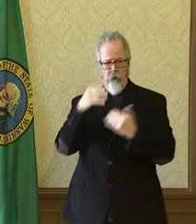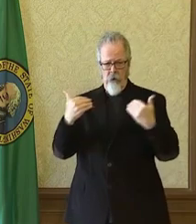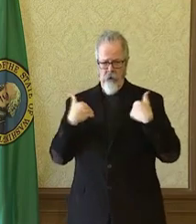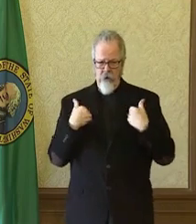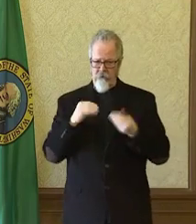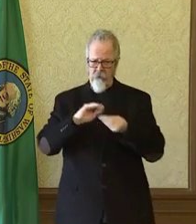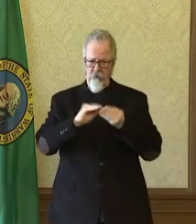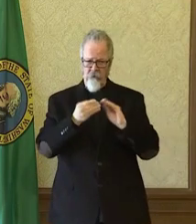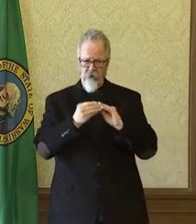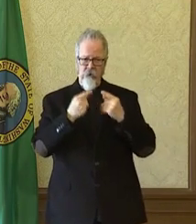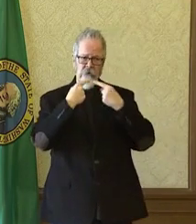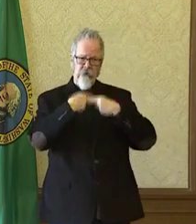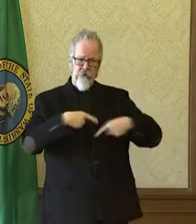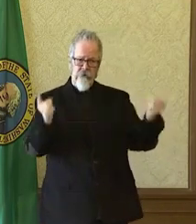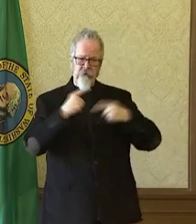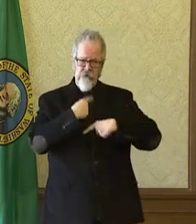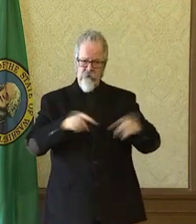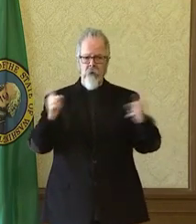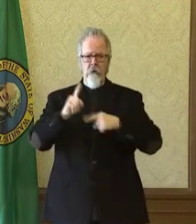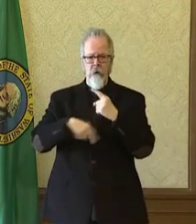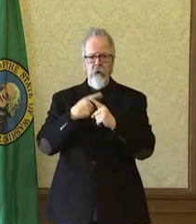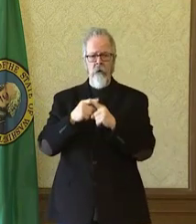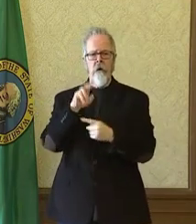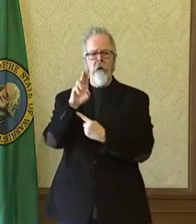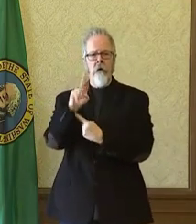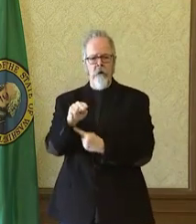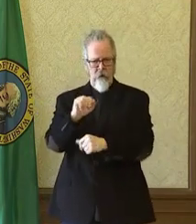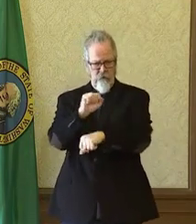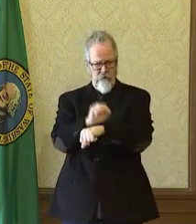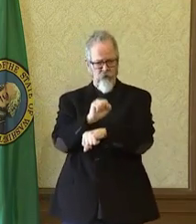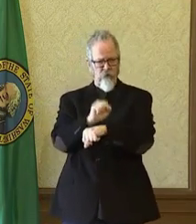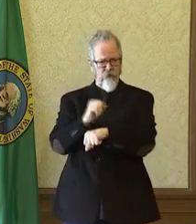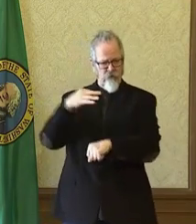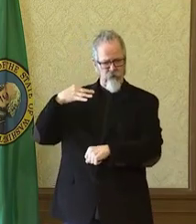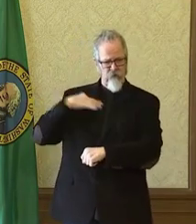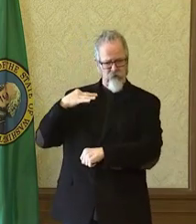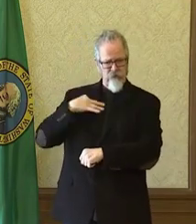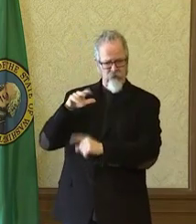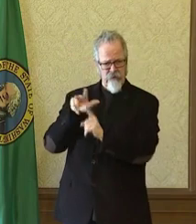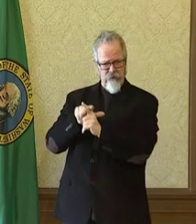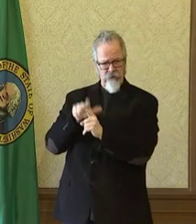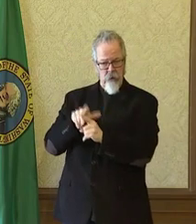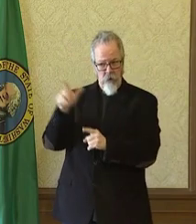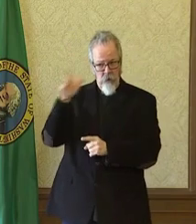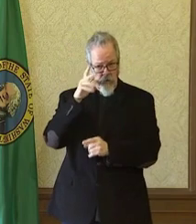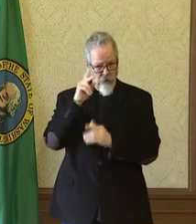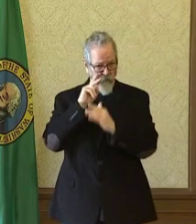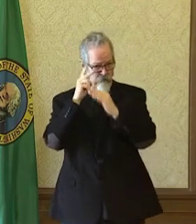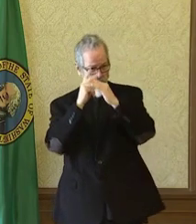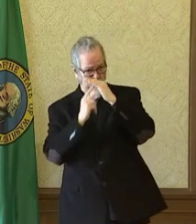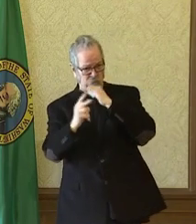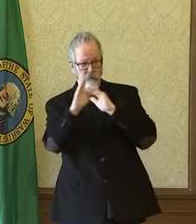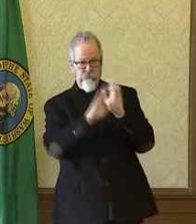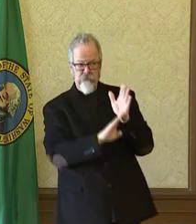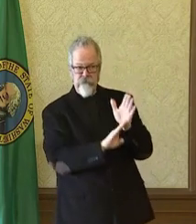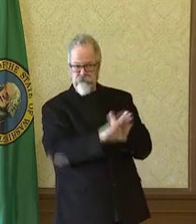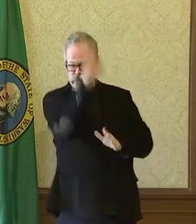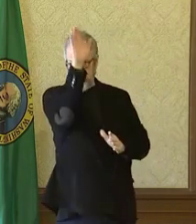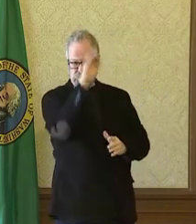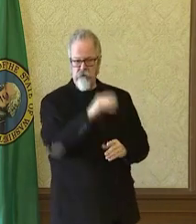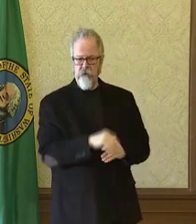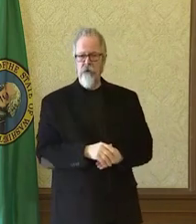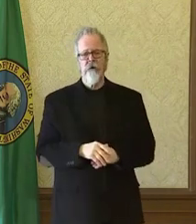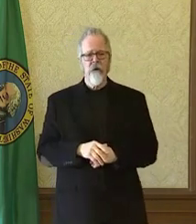going to see a more significant spike than we saw last week. Thank you so much for asking that, Rachel. As you know, we'll report this Thursday last